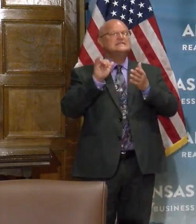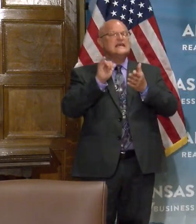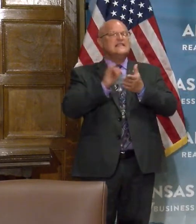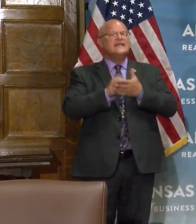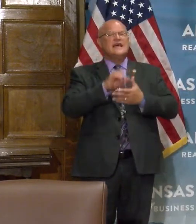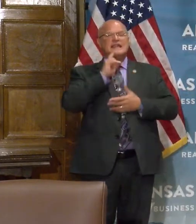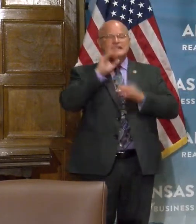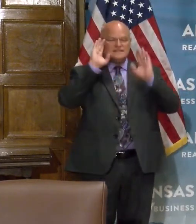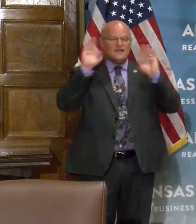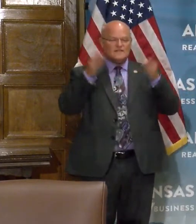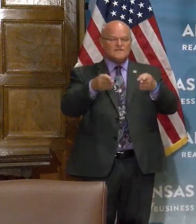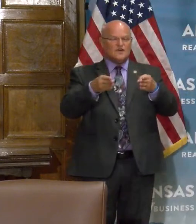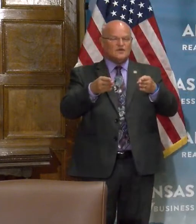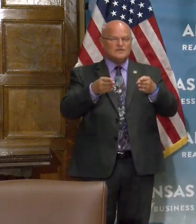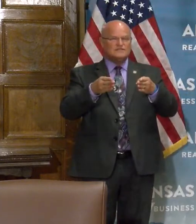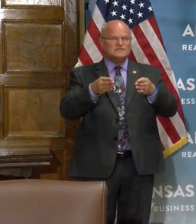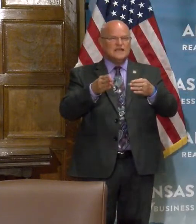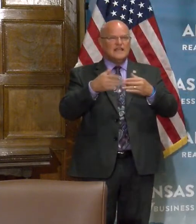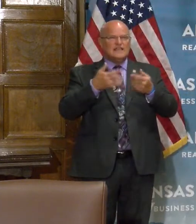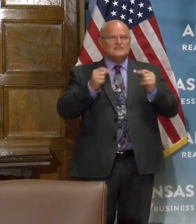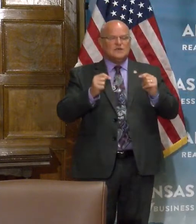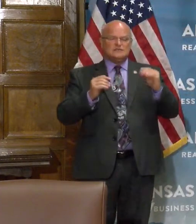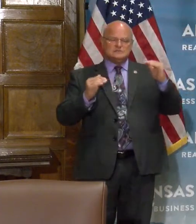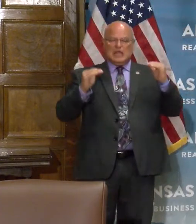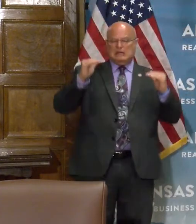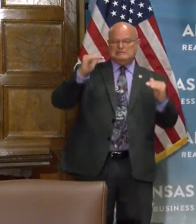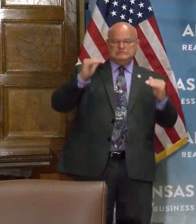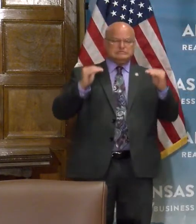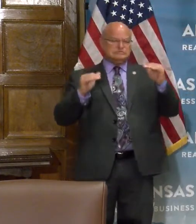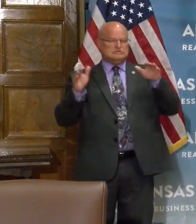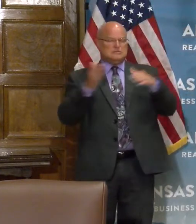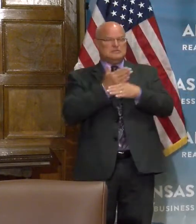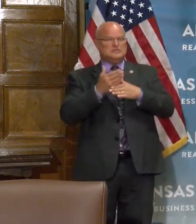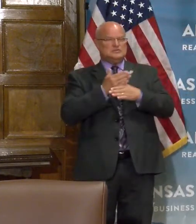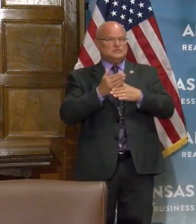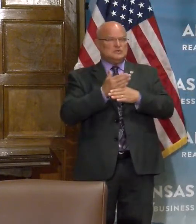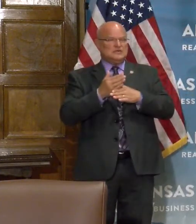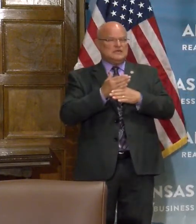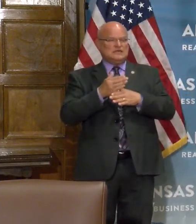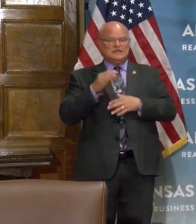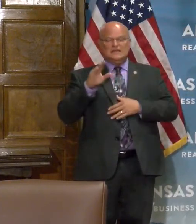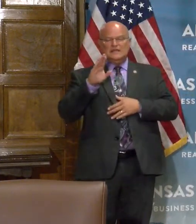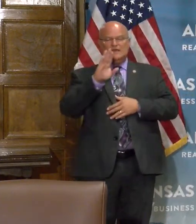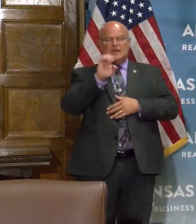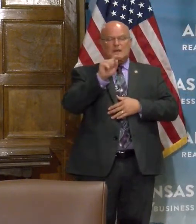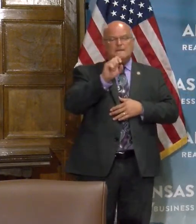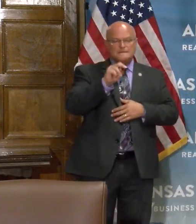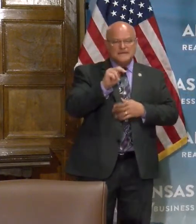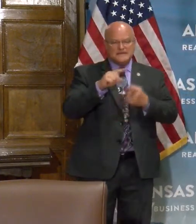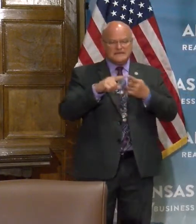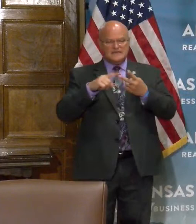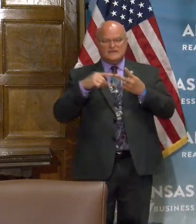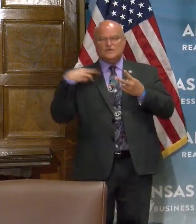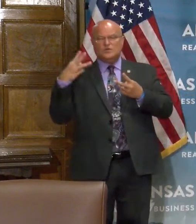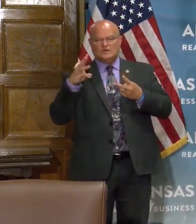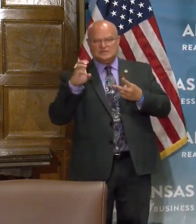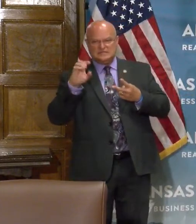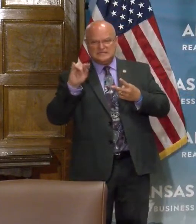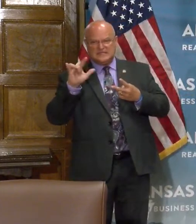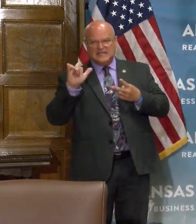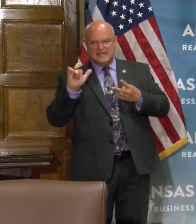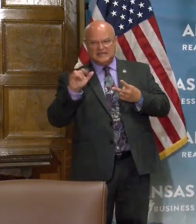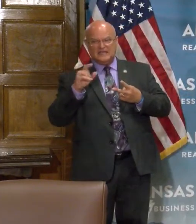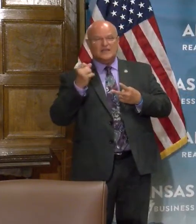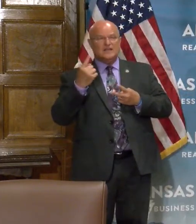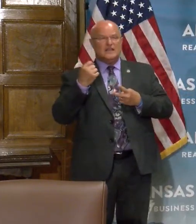that has been our focus rather than trying to balance it exactly between those two counties, recognizing that this is